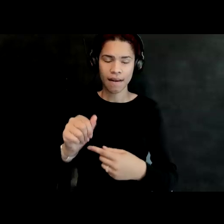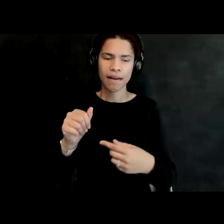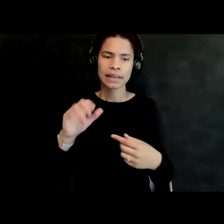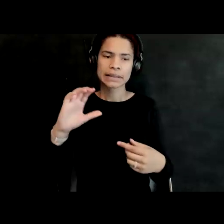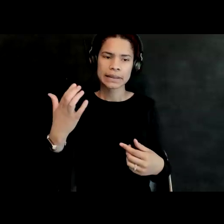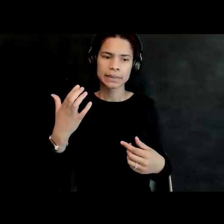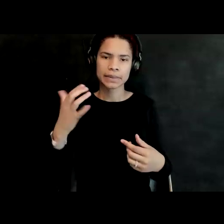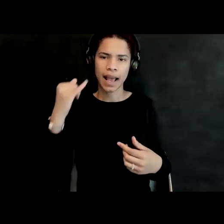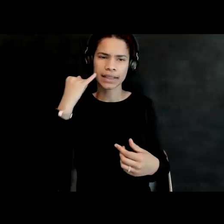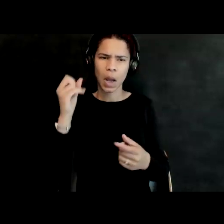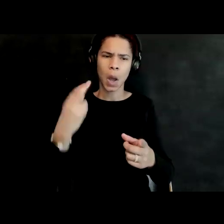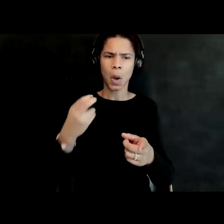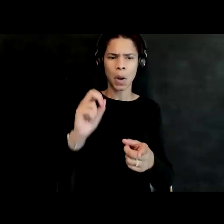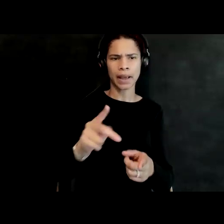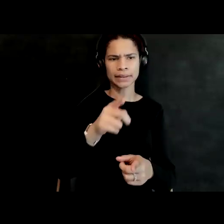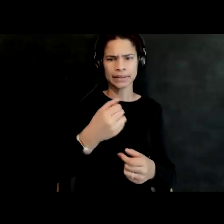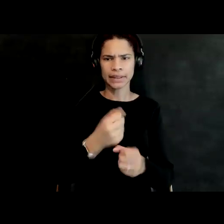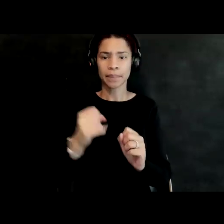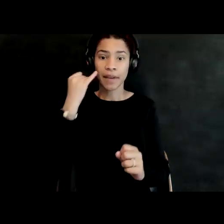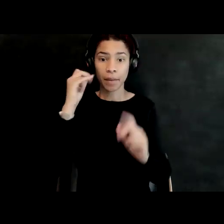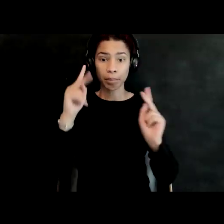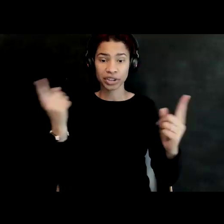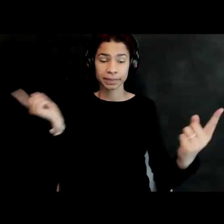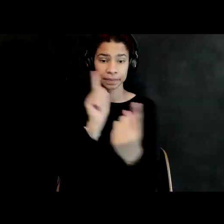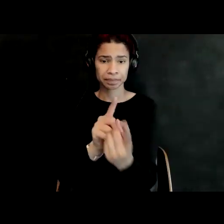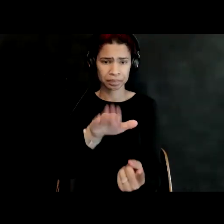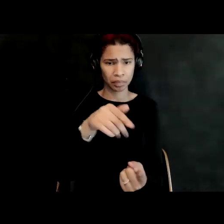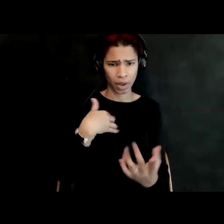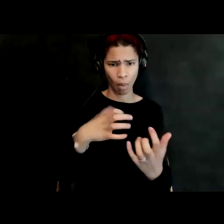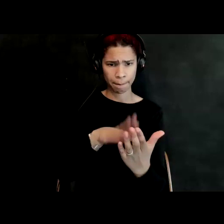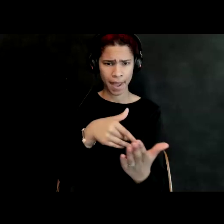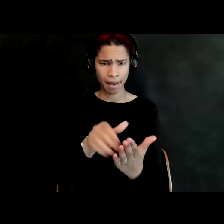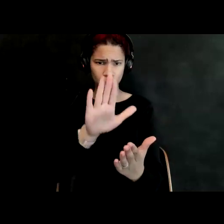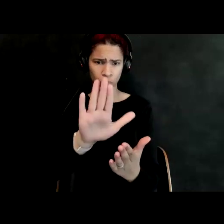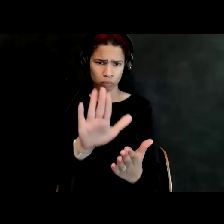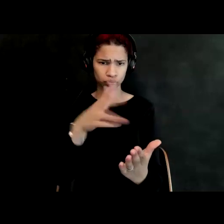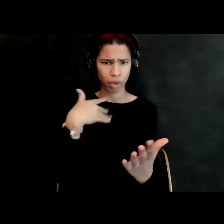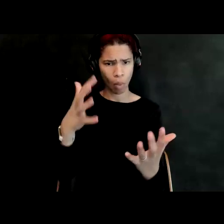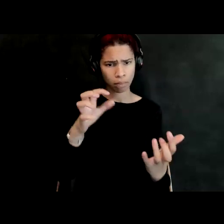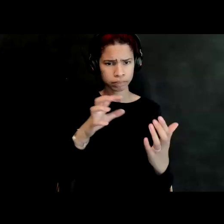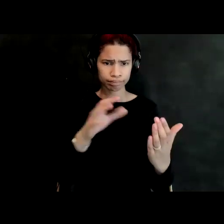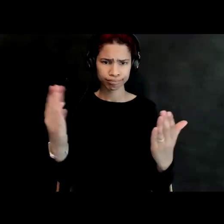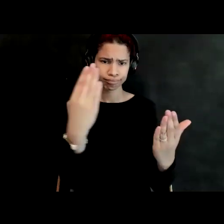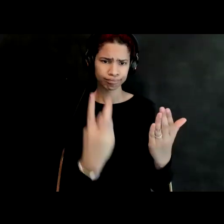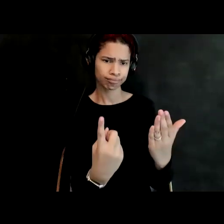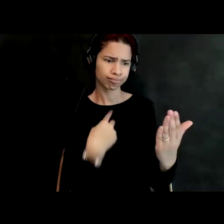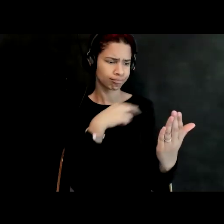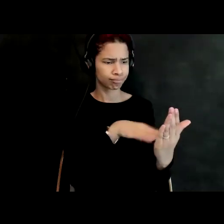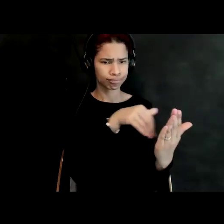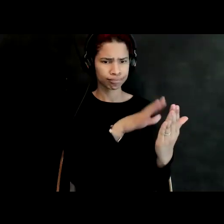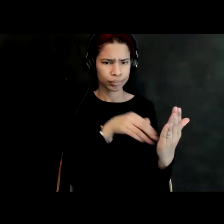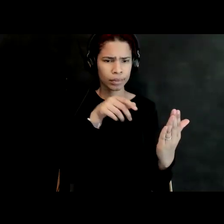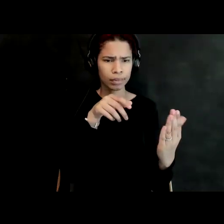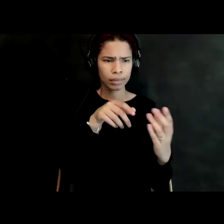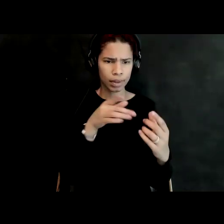okay, he's safe. I mean, somebody comes up to you and says, I want to paint you, I want you to come to my studio, You're not just going to say, oh yeah, no problem, I'm going to show up.